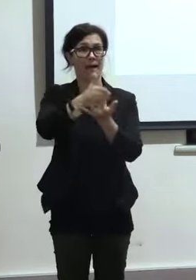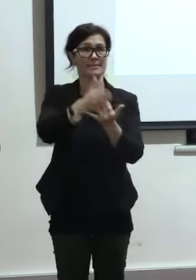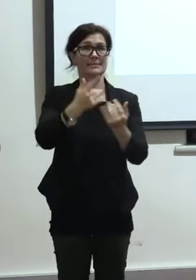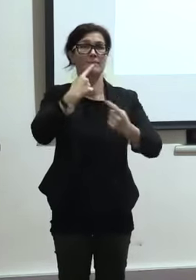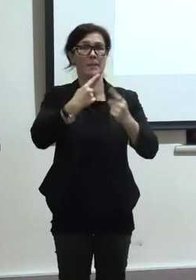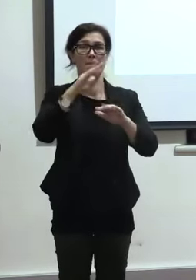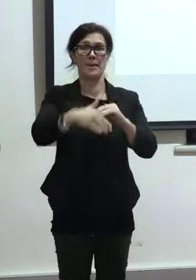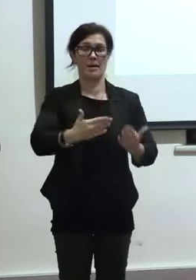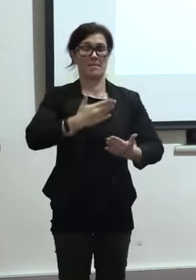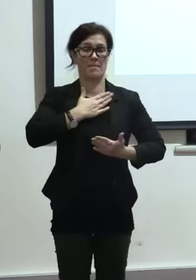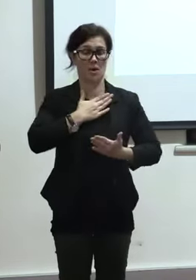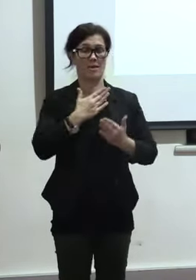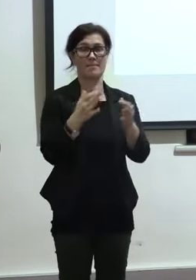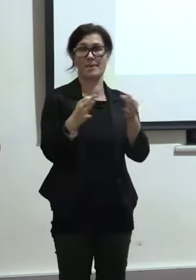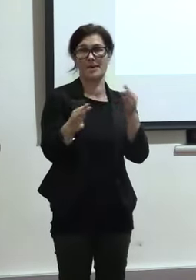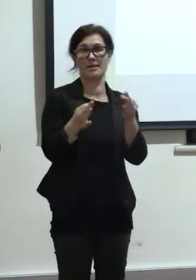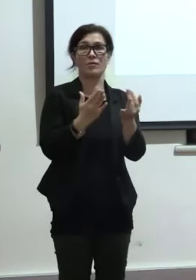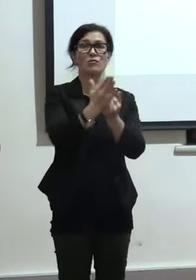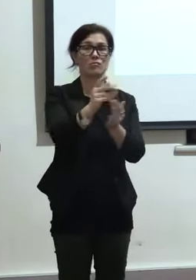plan in the portal.